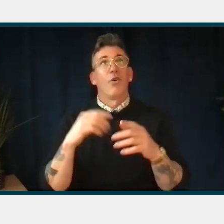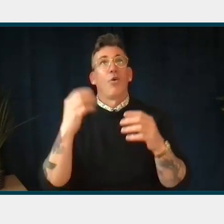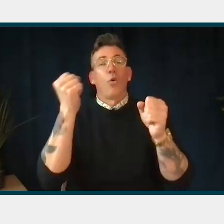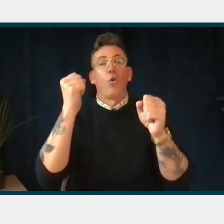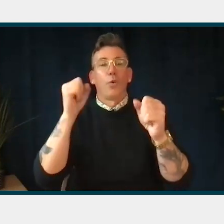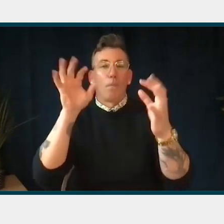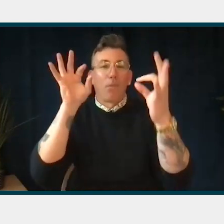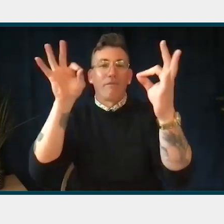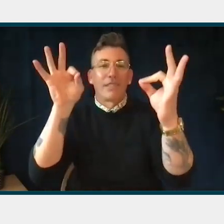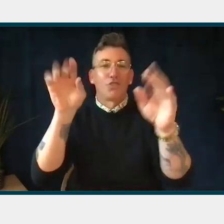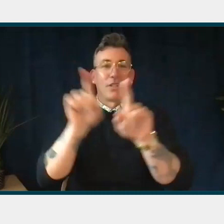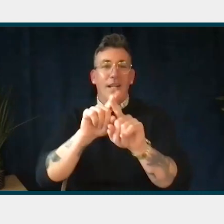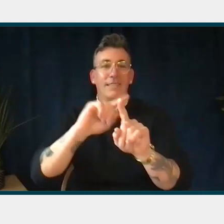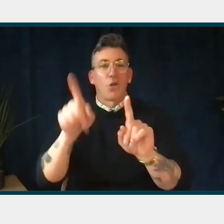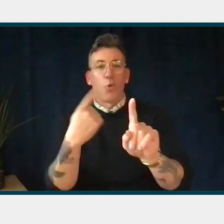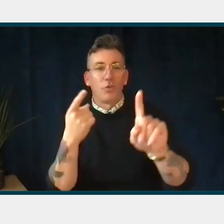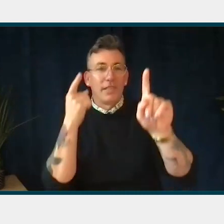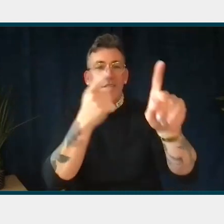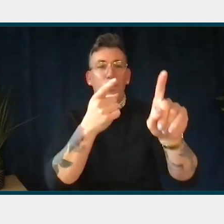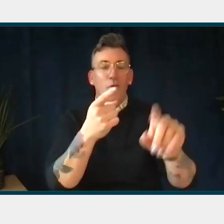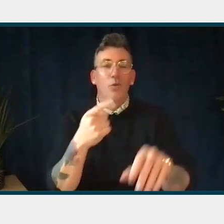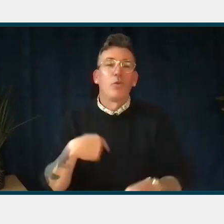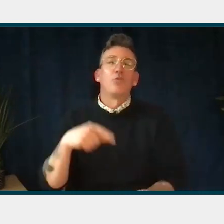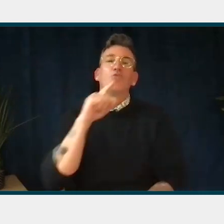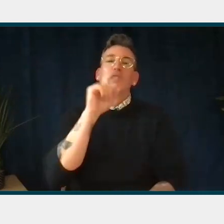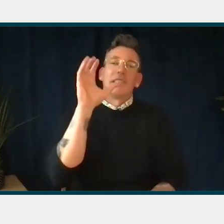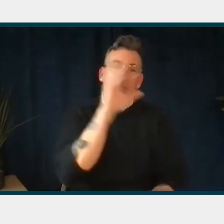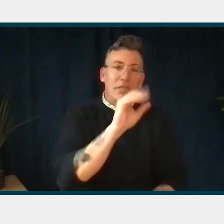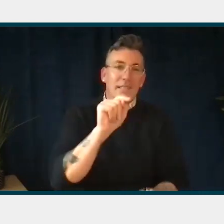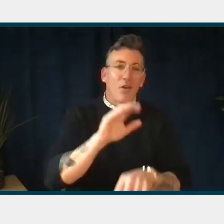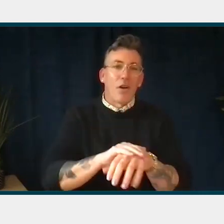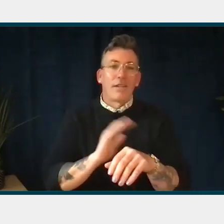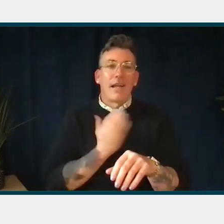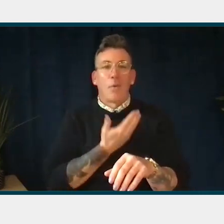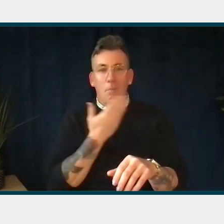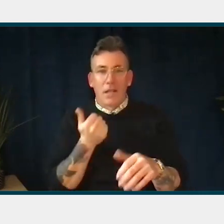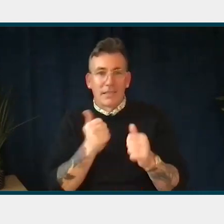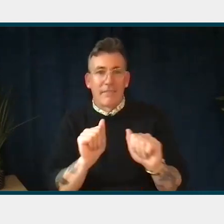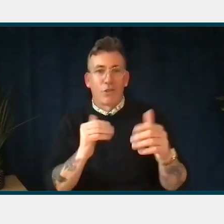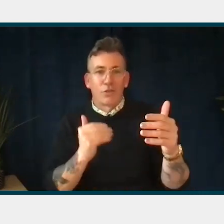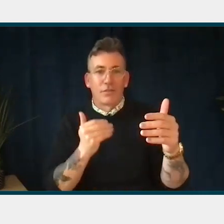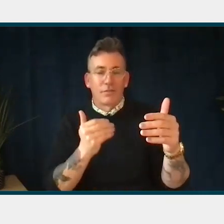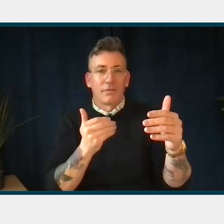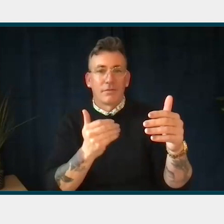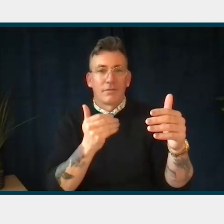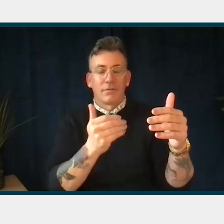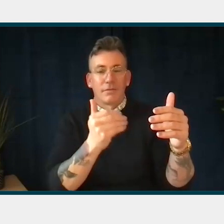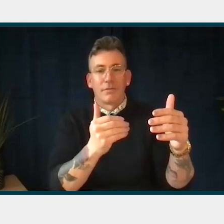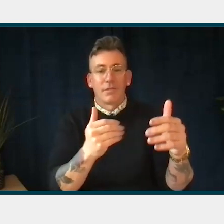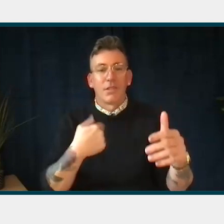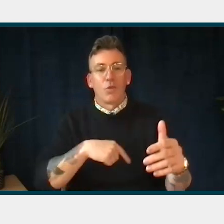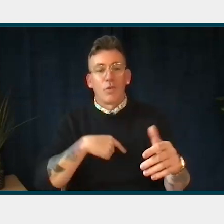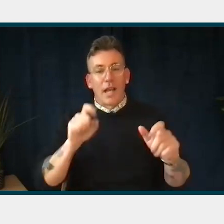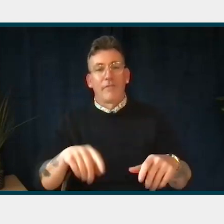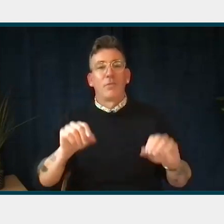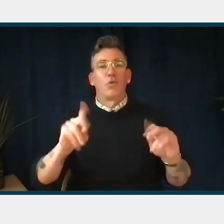But if we hold perfection as the only goal, we're really going to miss out